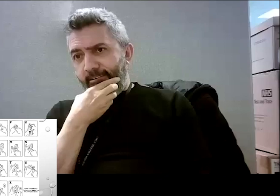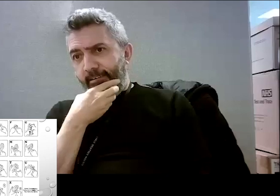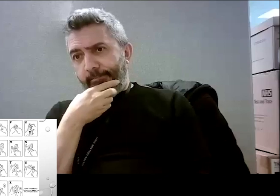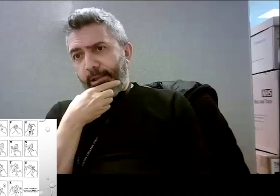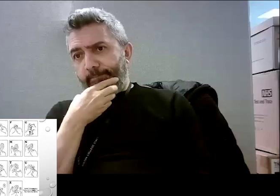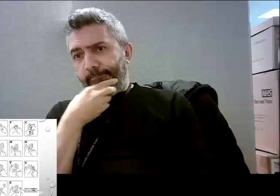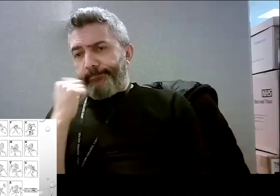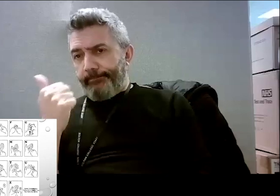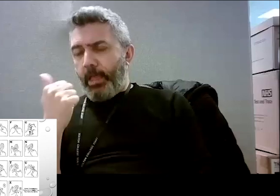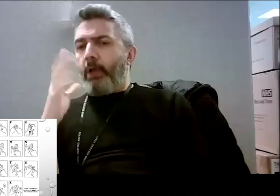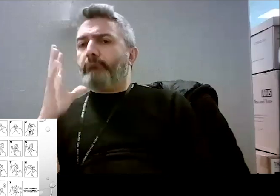over there.